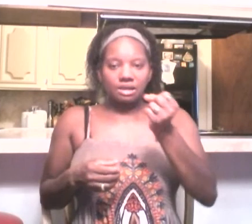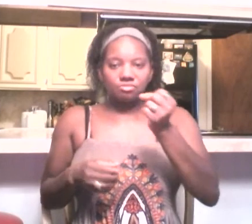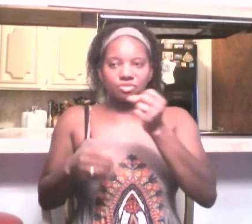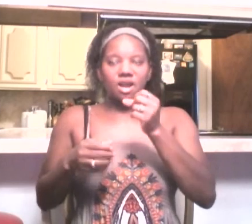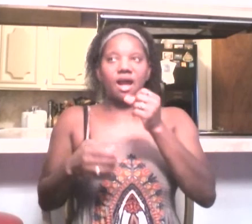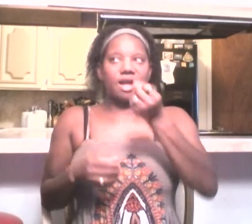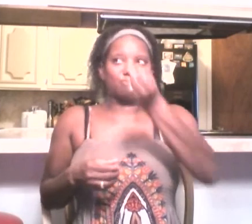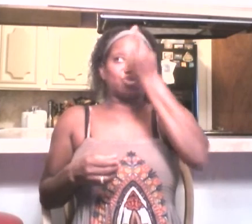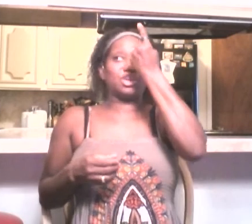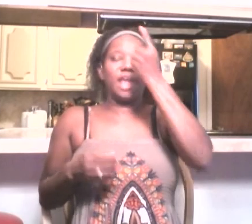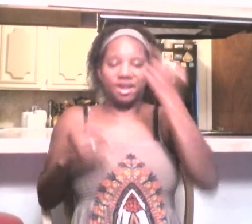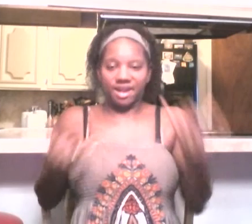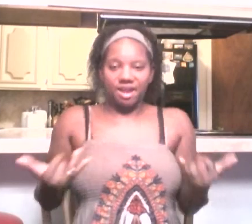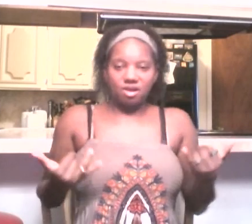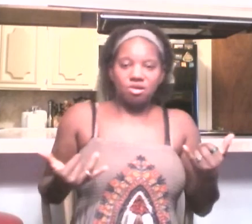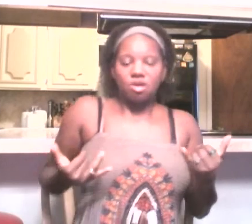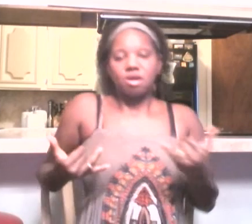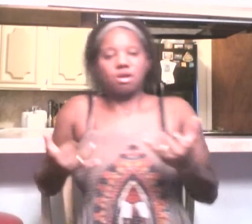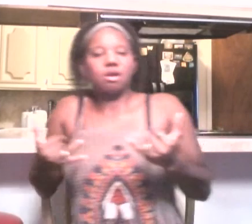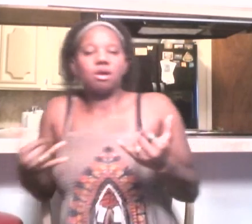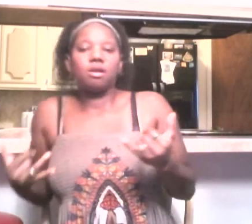can, I understand now.